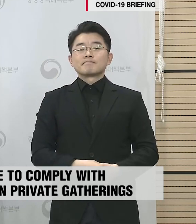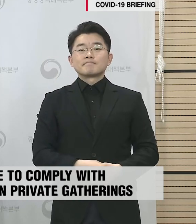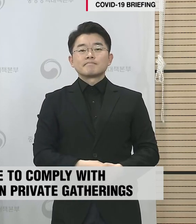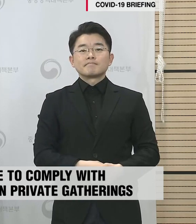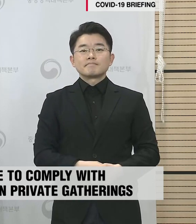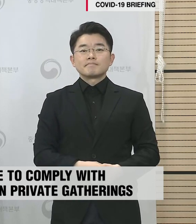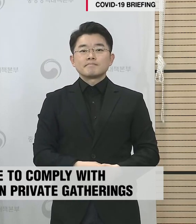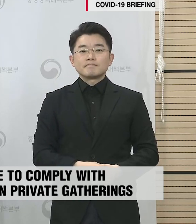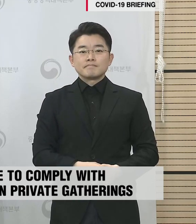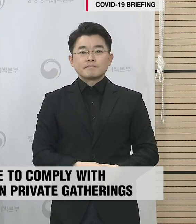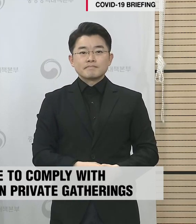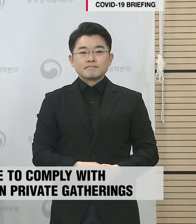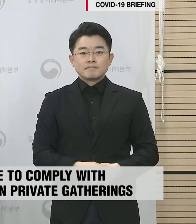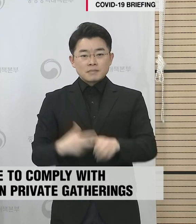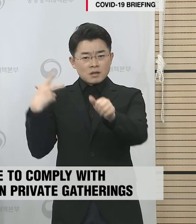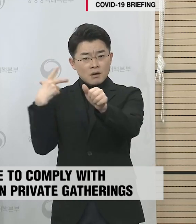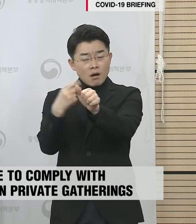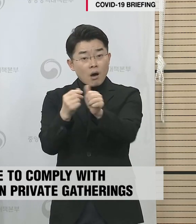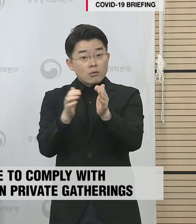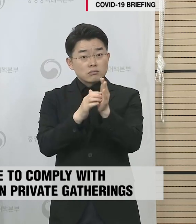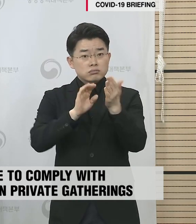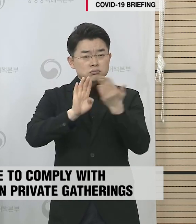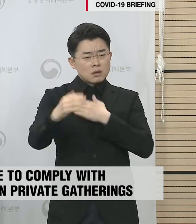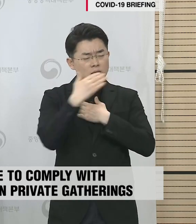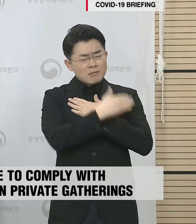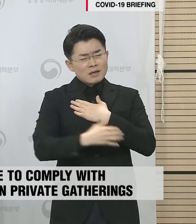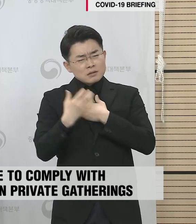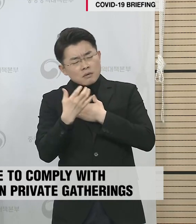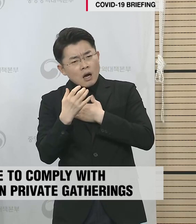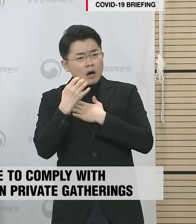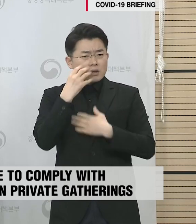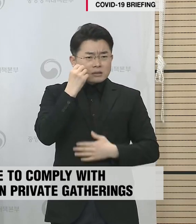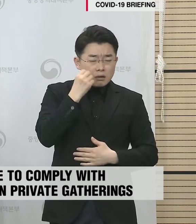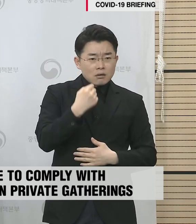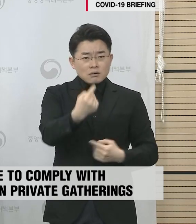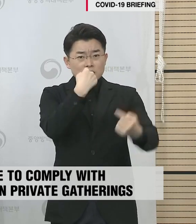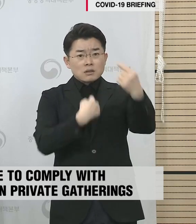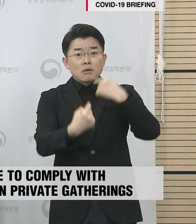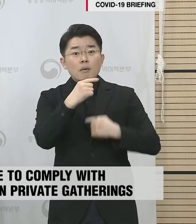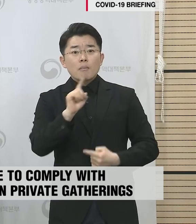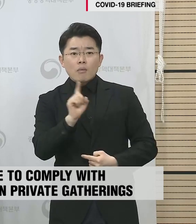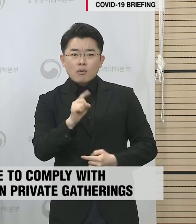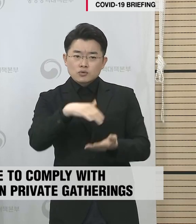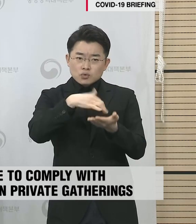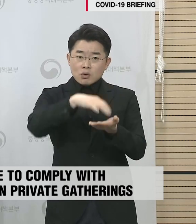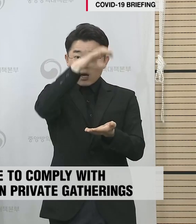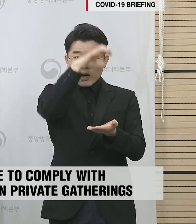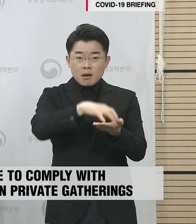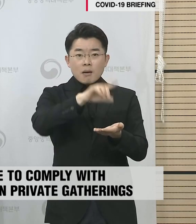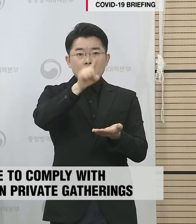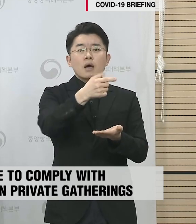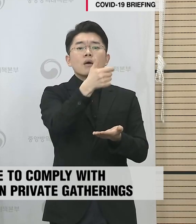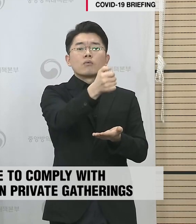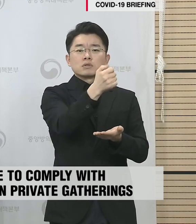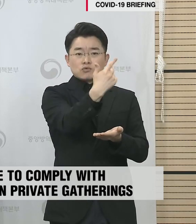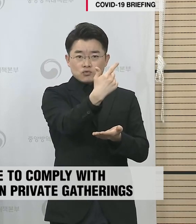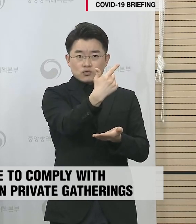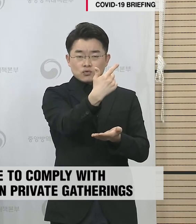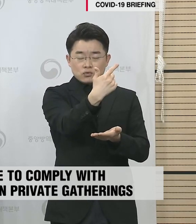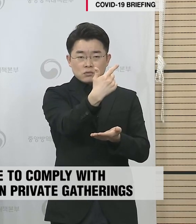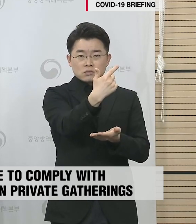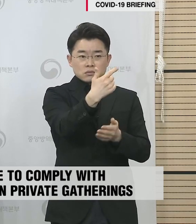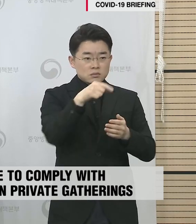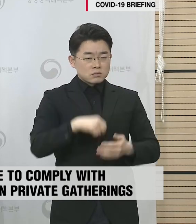facilities, and 800 medical staff members who are treating COVID-19, and about 18 of the